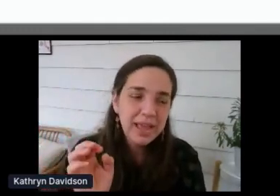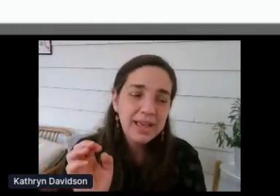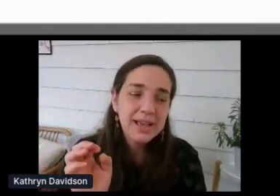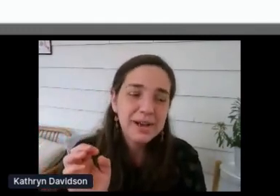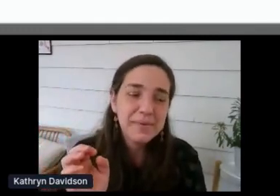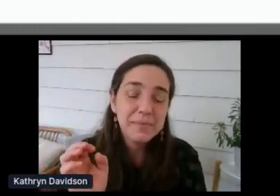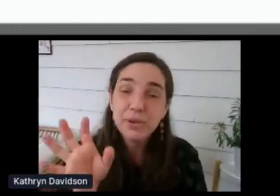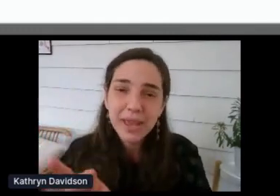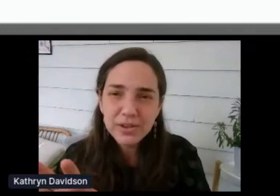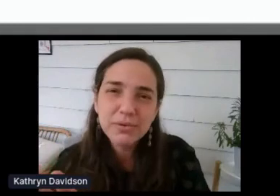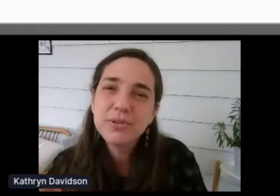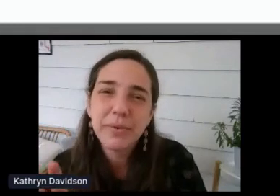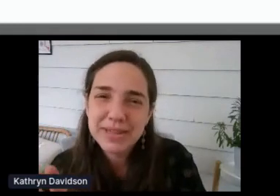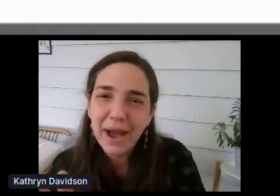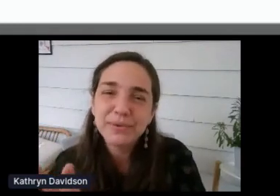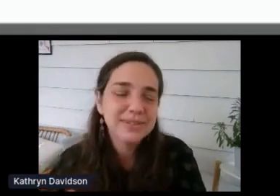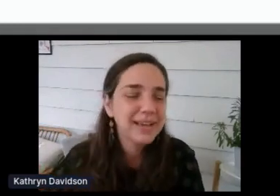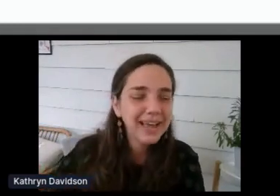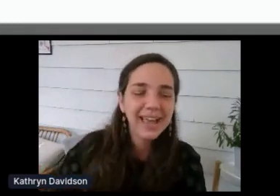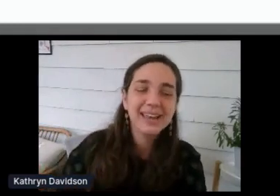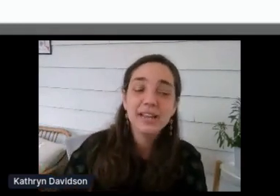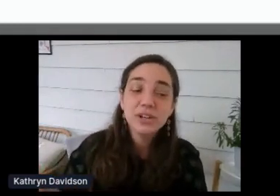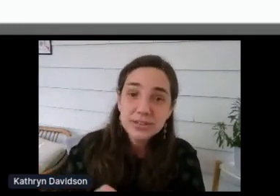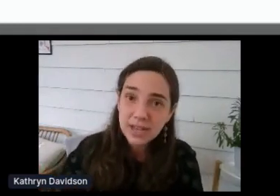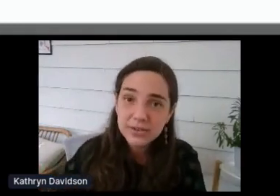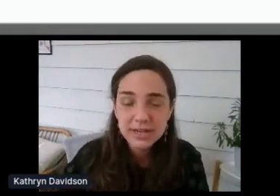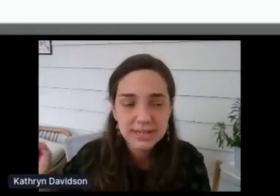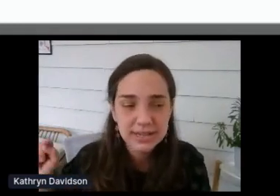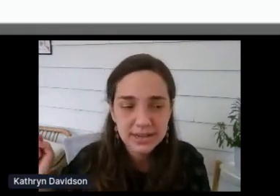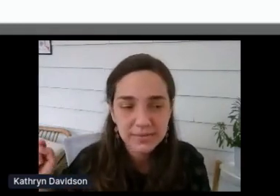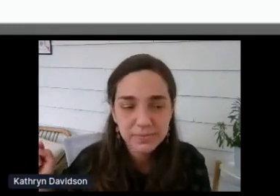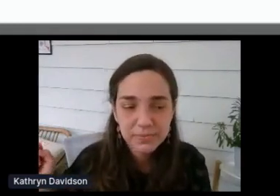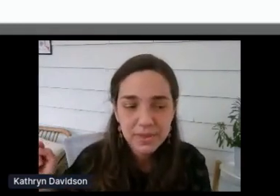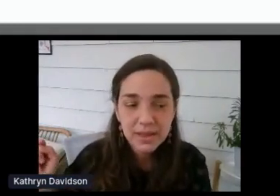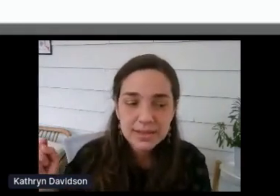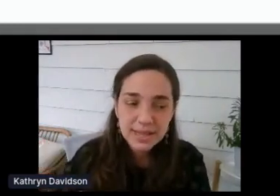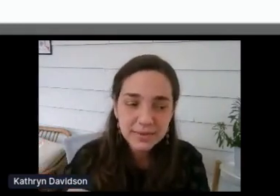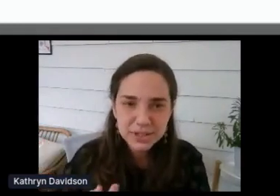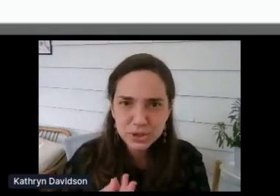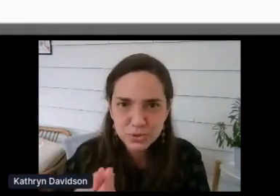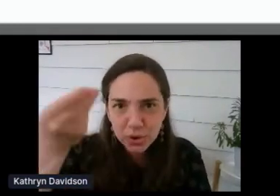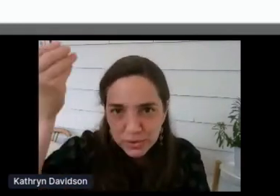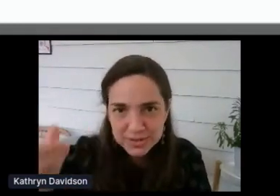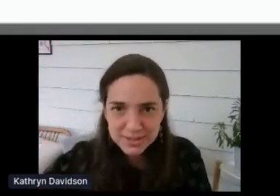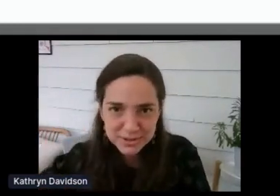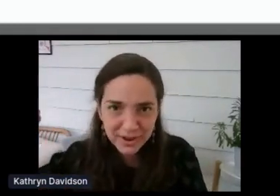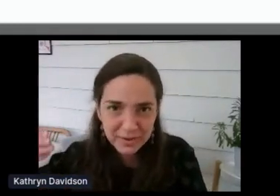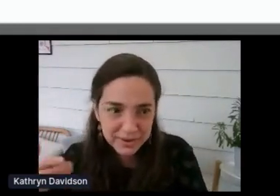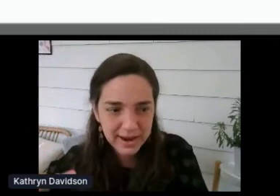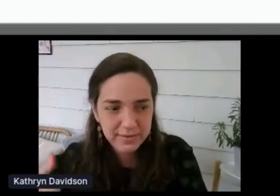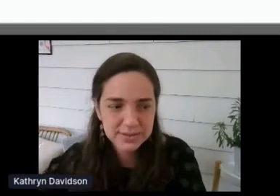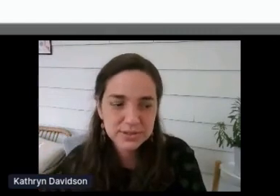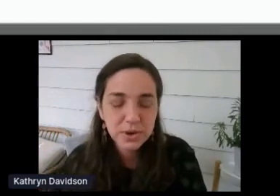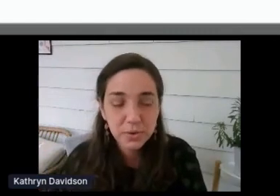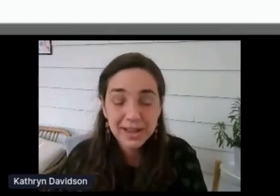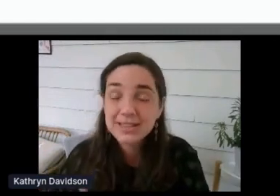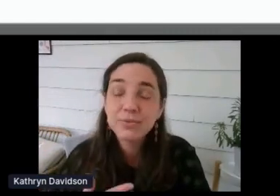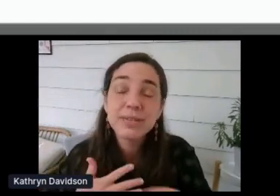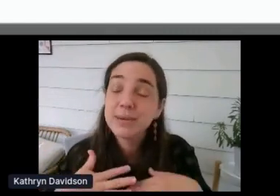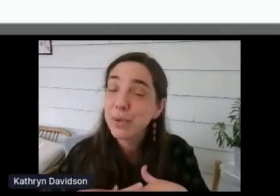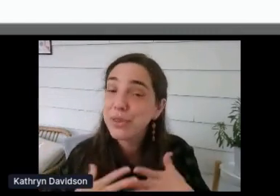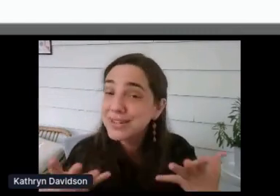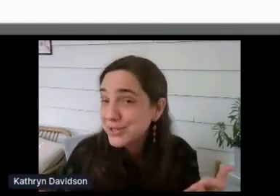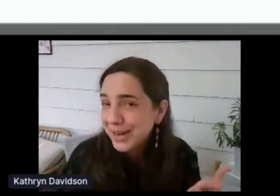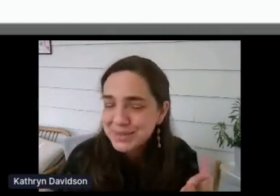verb. But you don't do that with nouns. And it turns out that in sign languages, you don't use this use of height with nouns. So it's